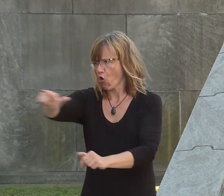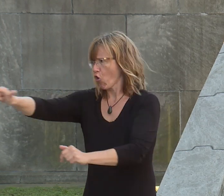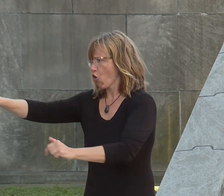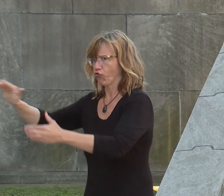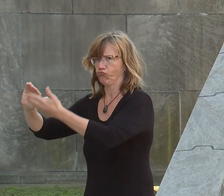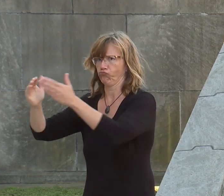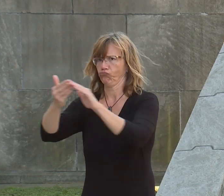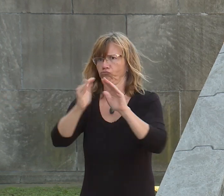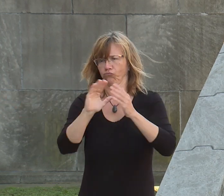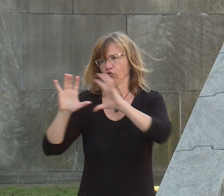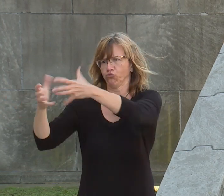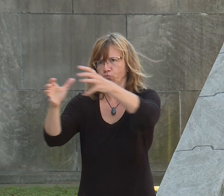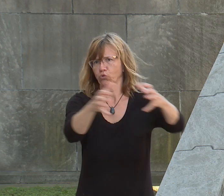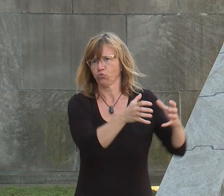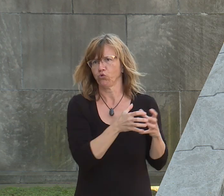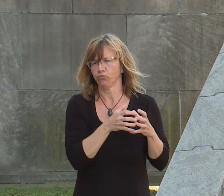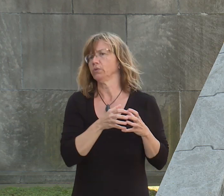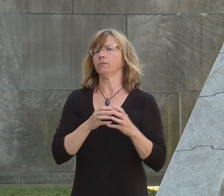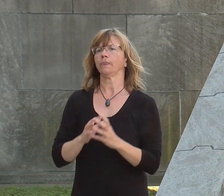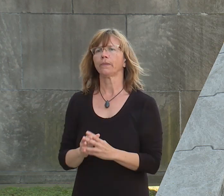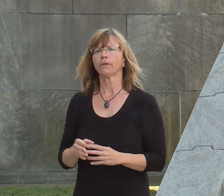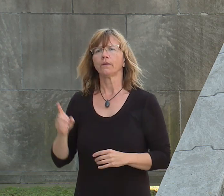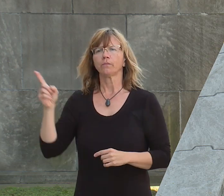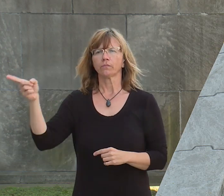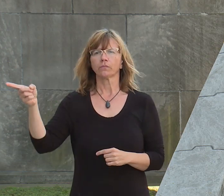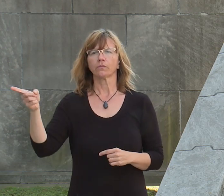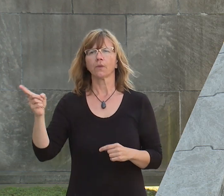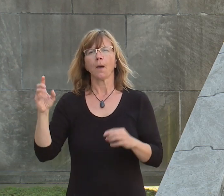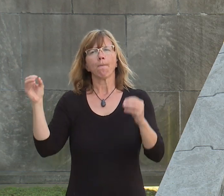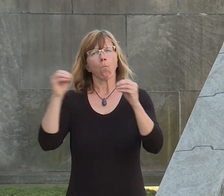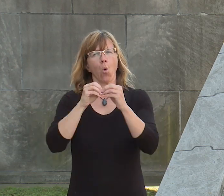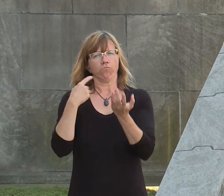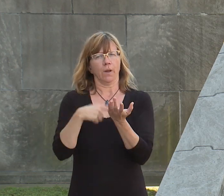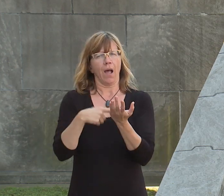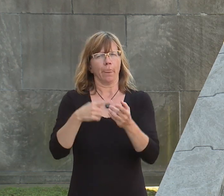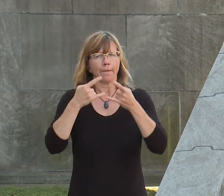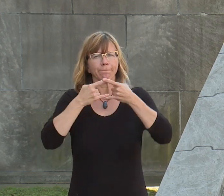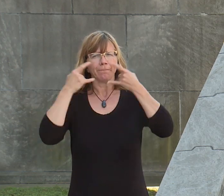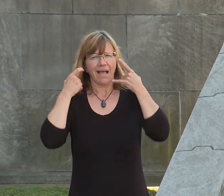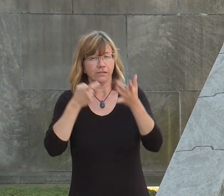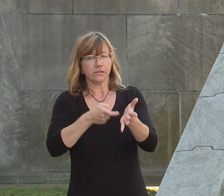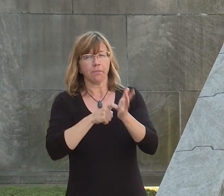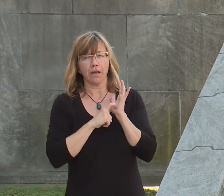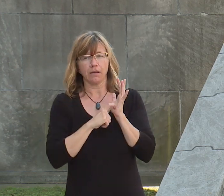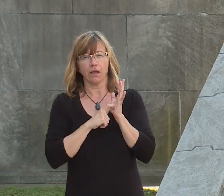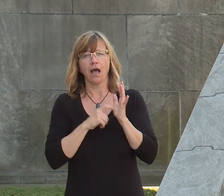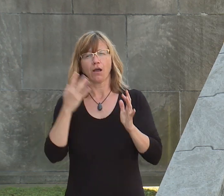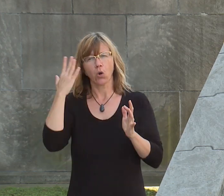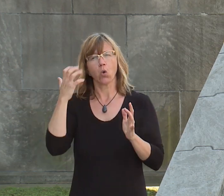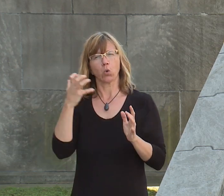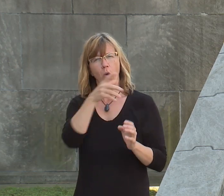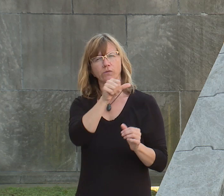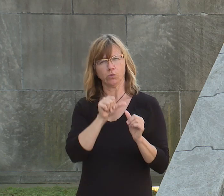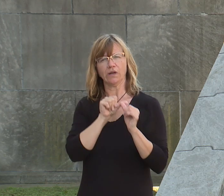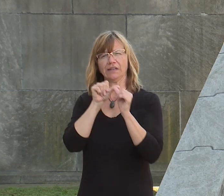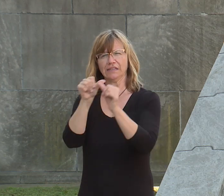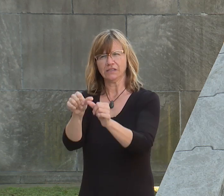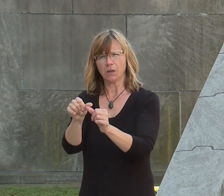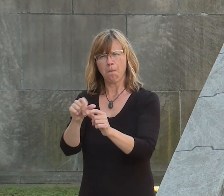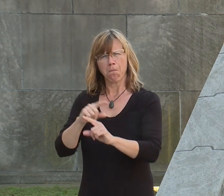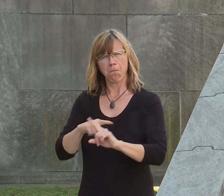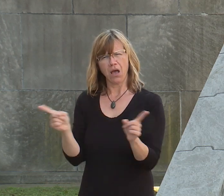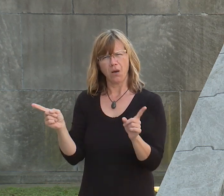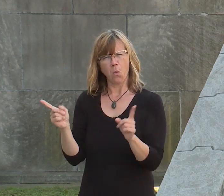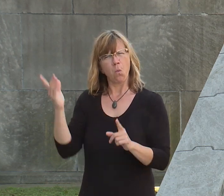I had a question, a little more about this mask mandate. I know that you want it to continue, but why exactly do you want the